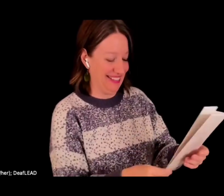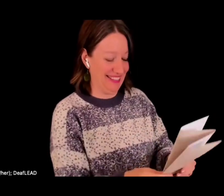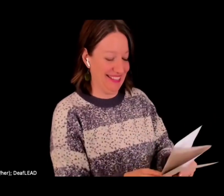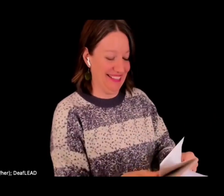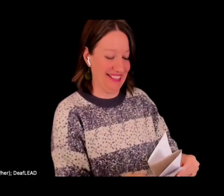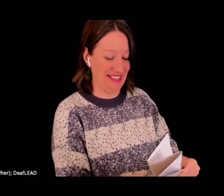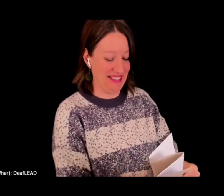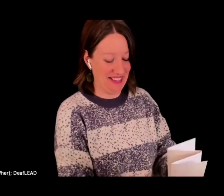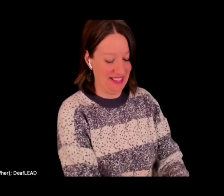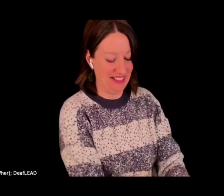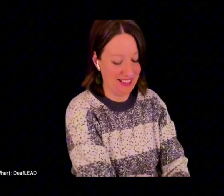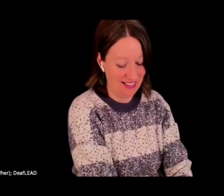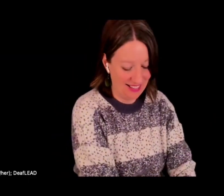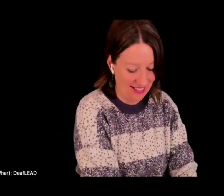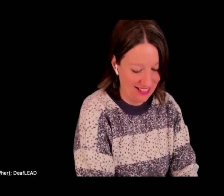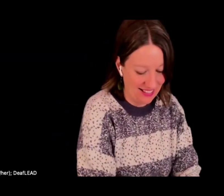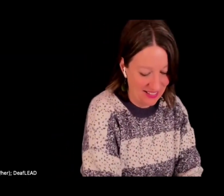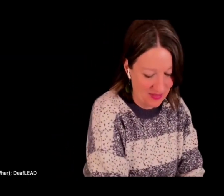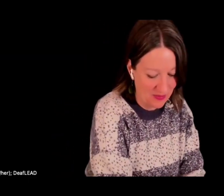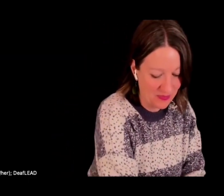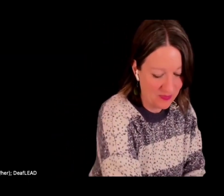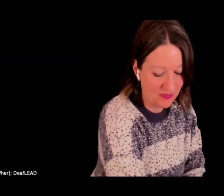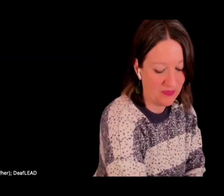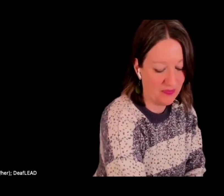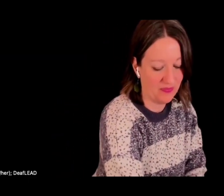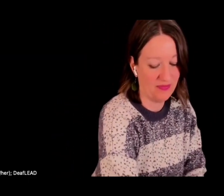Hopefully this is clear.